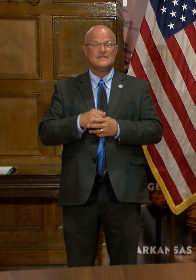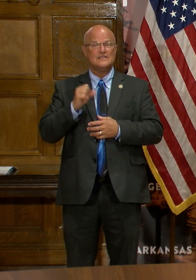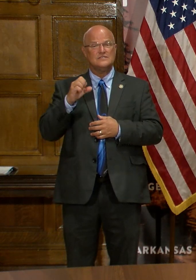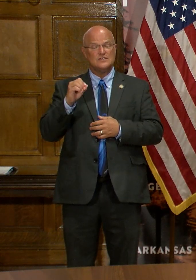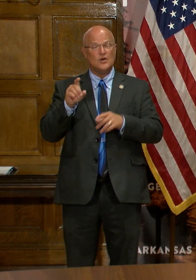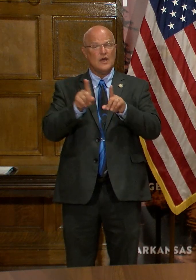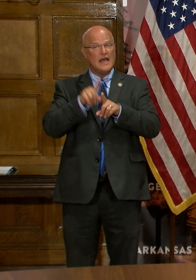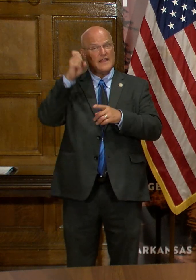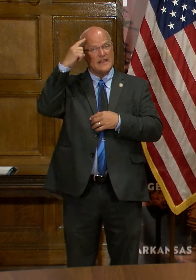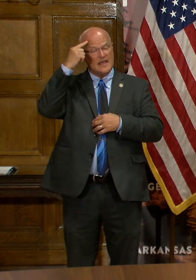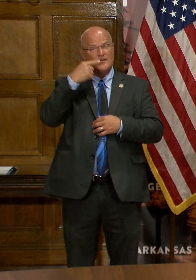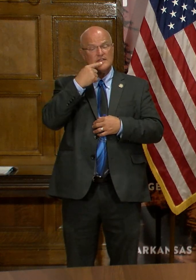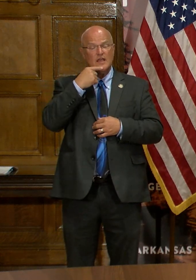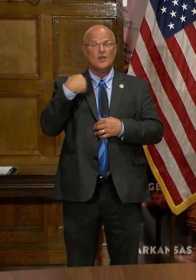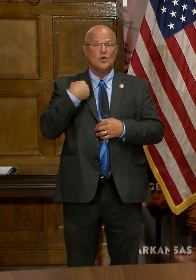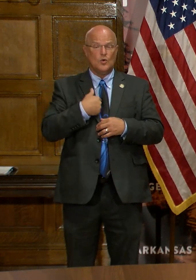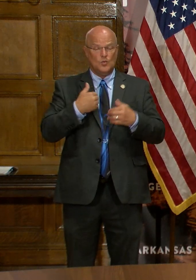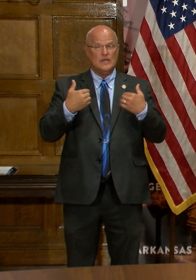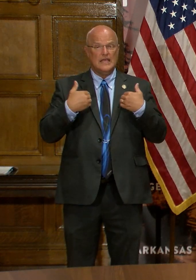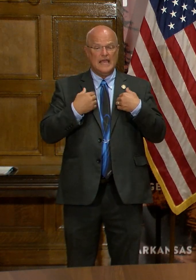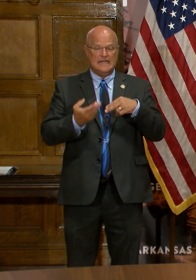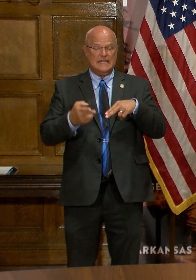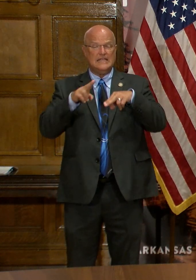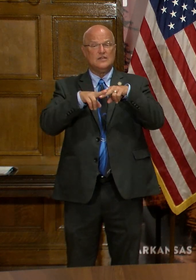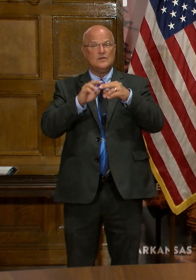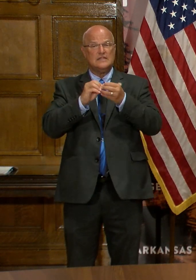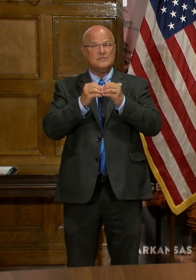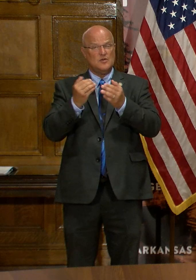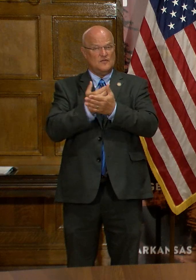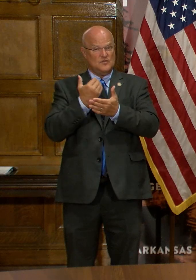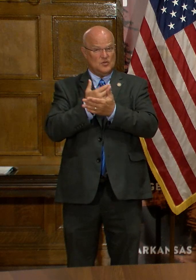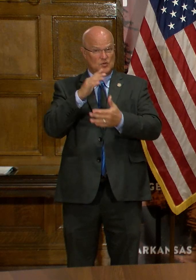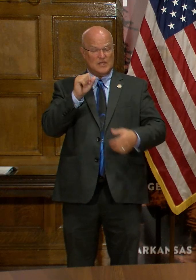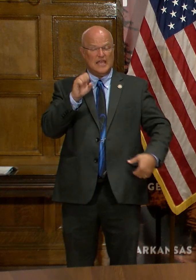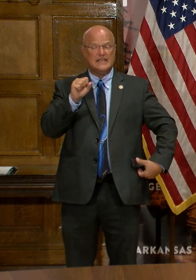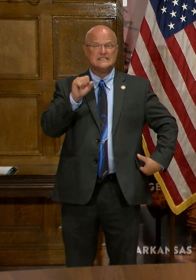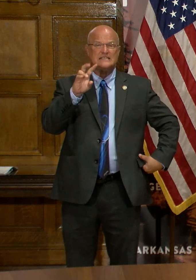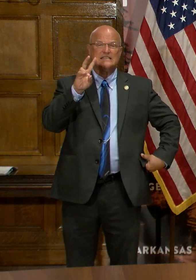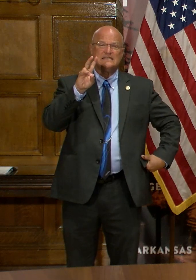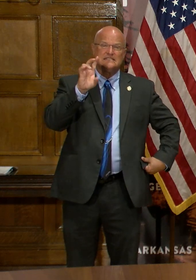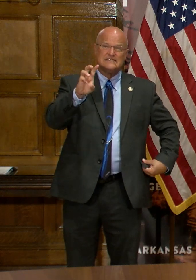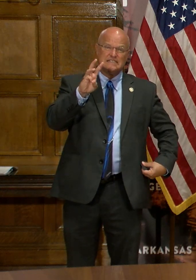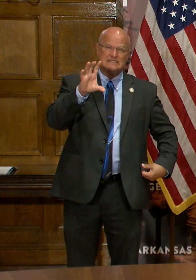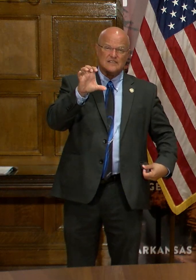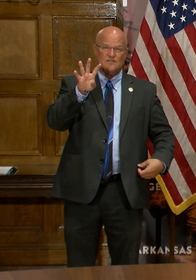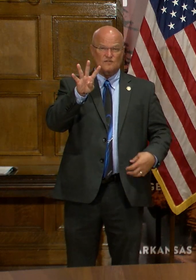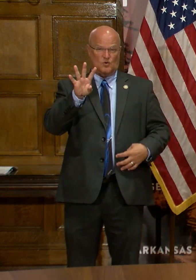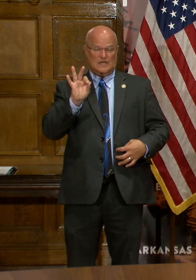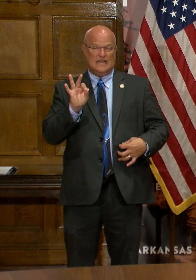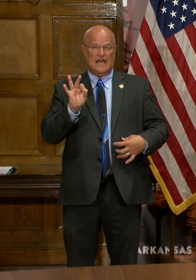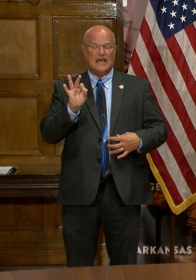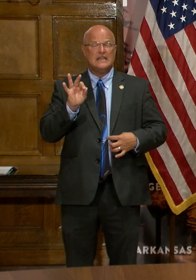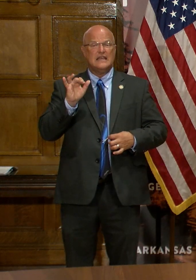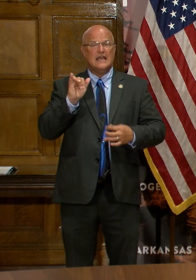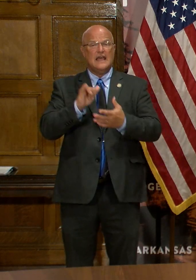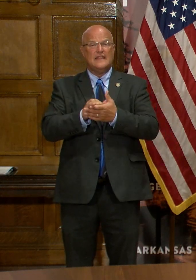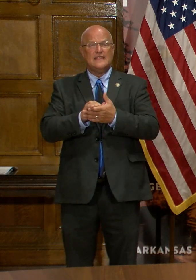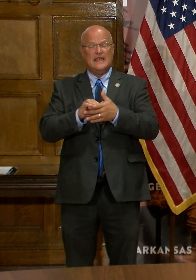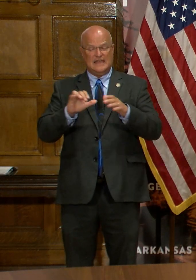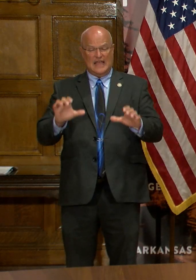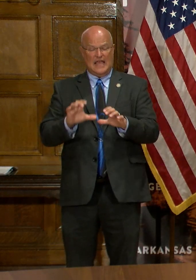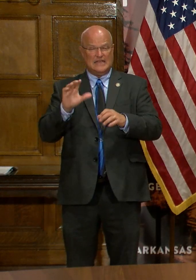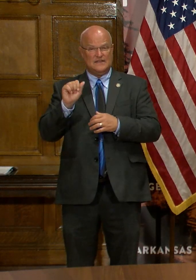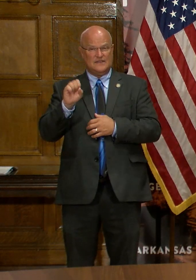So as the Governor said, we had an increased number of new cases today. It was 649, and that brings our